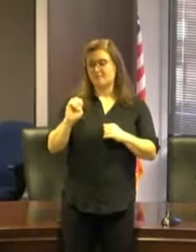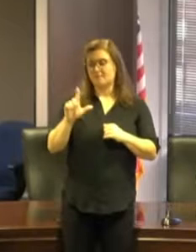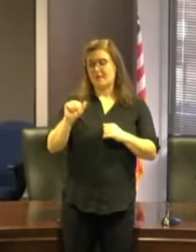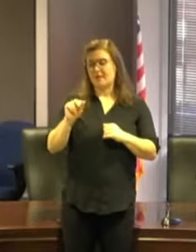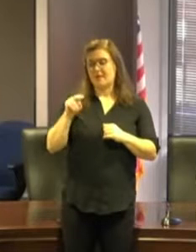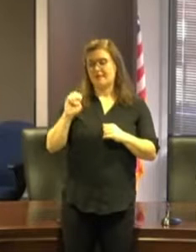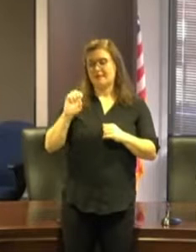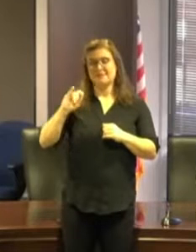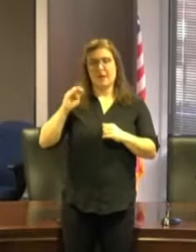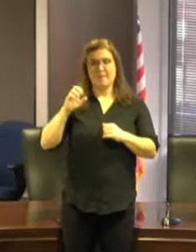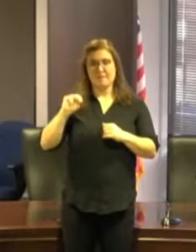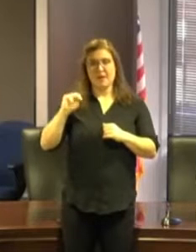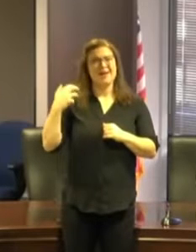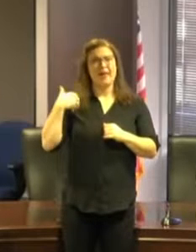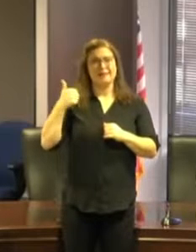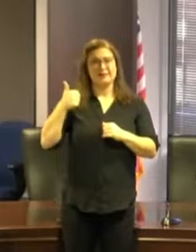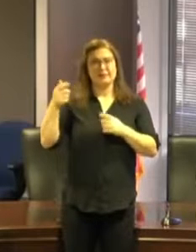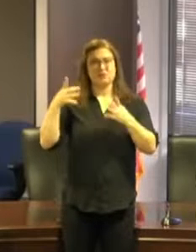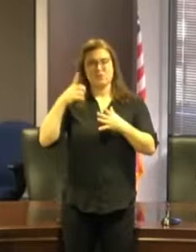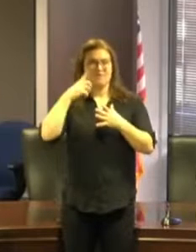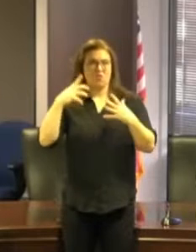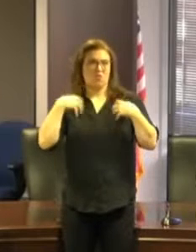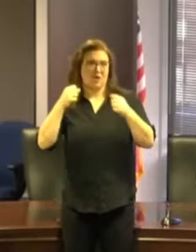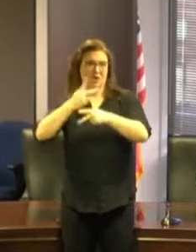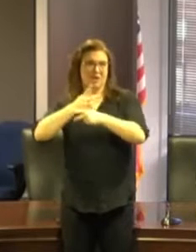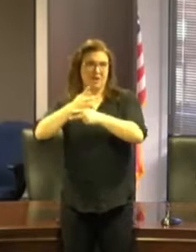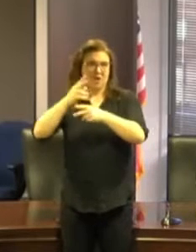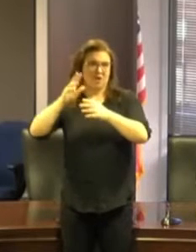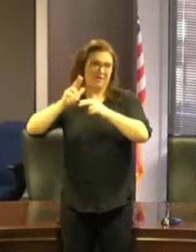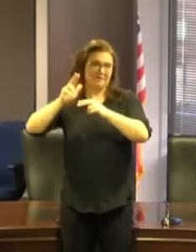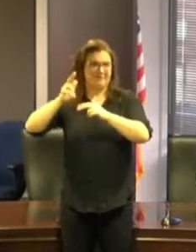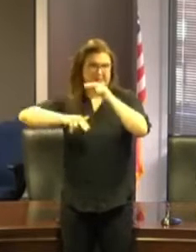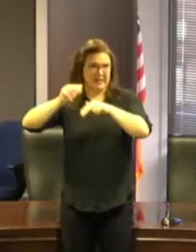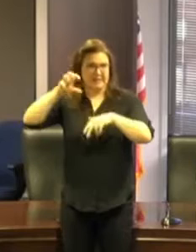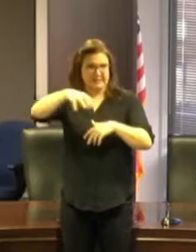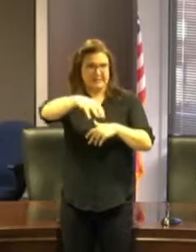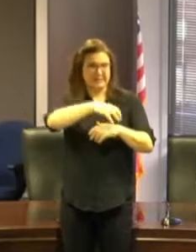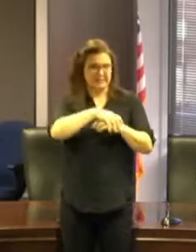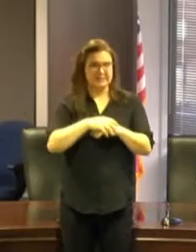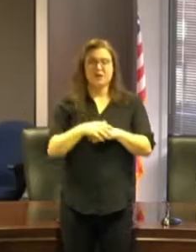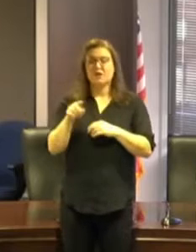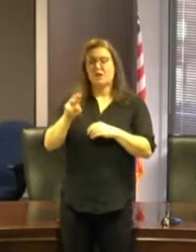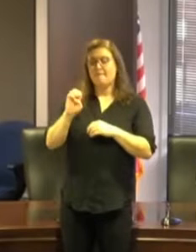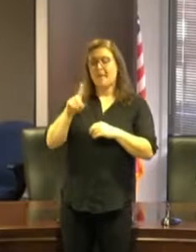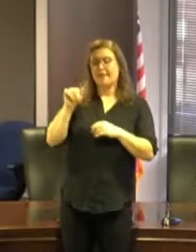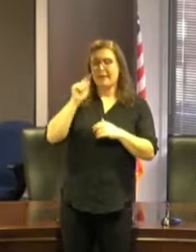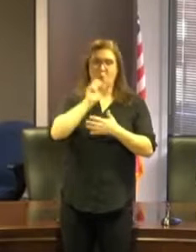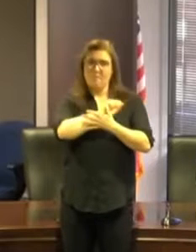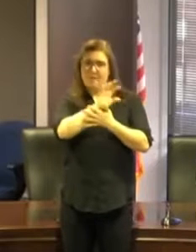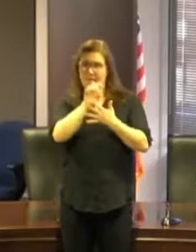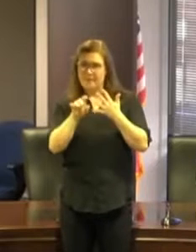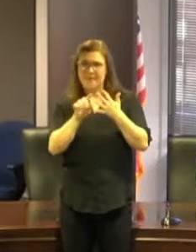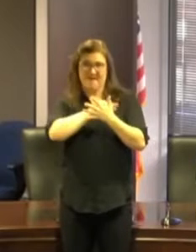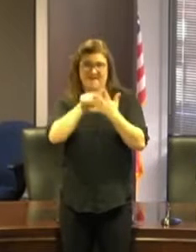Executive Director, Healthcare Facility Regulation. And Melanie will proceed through these as we did